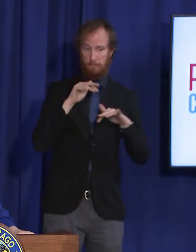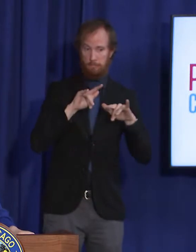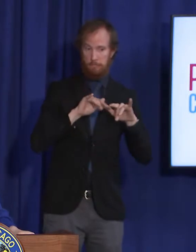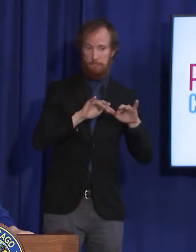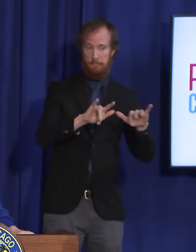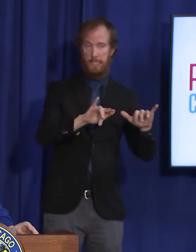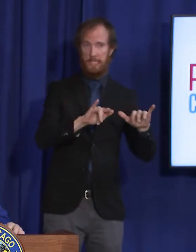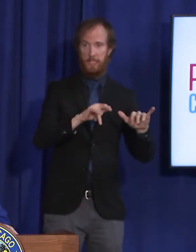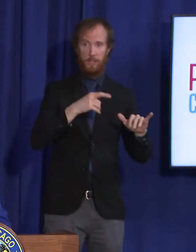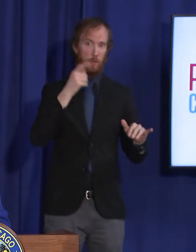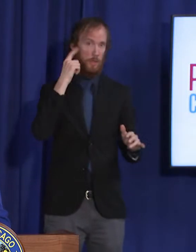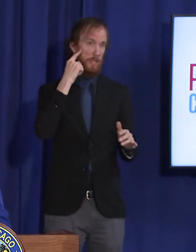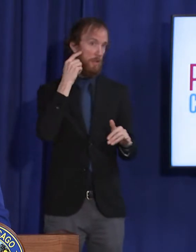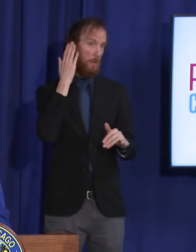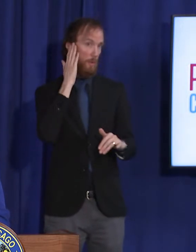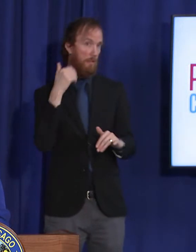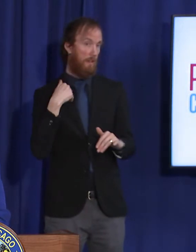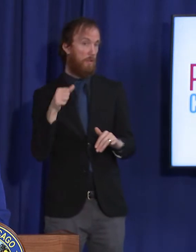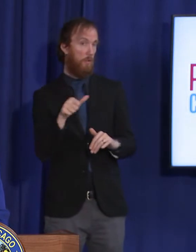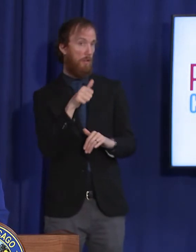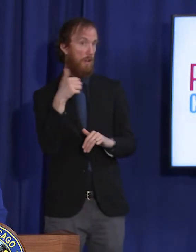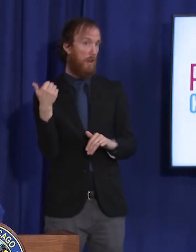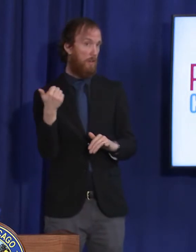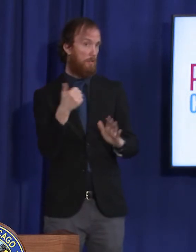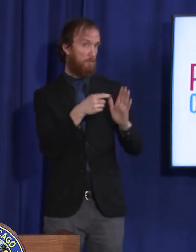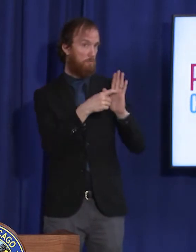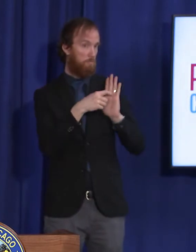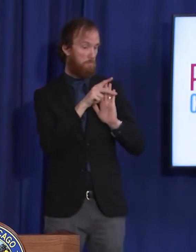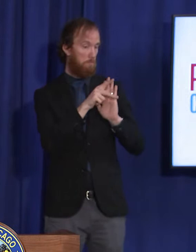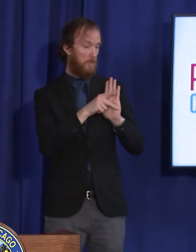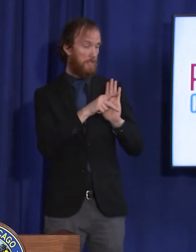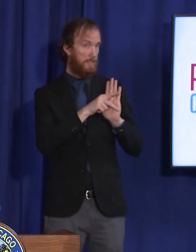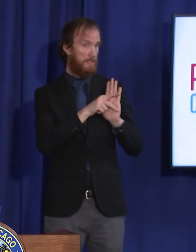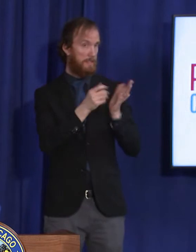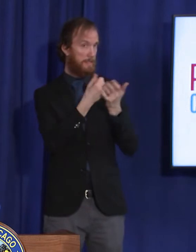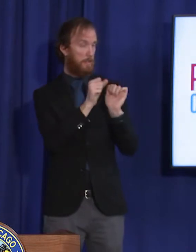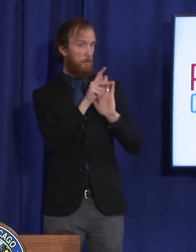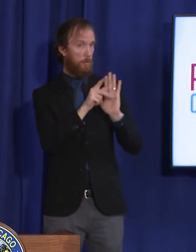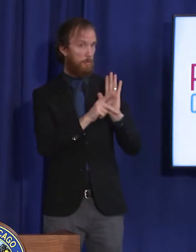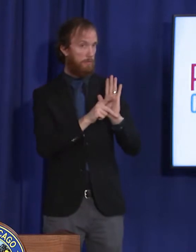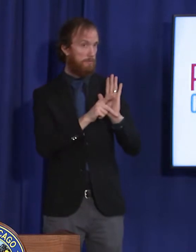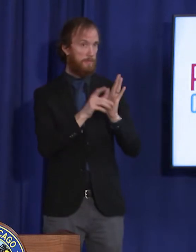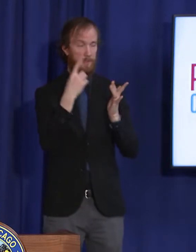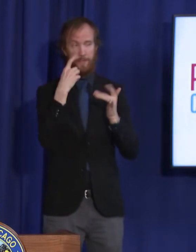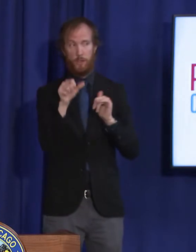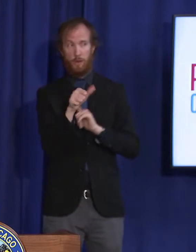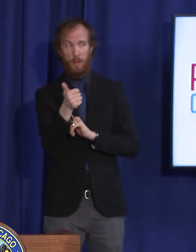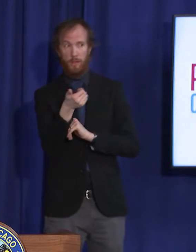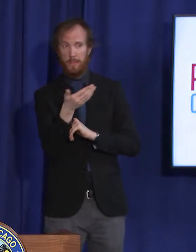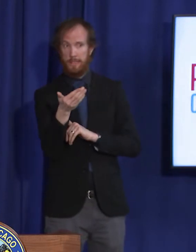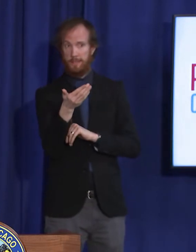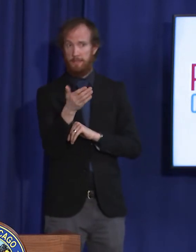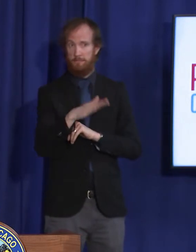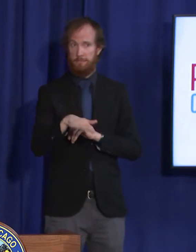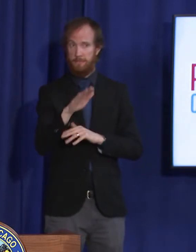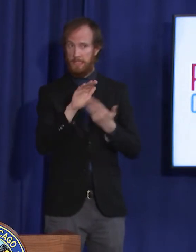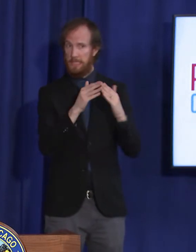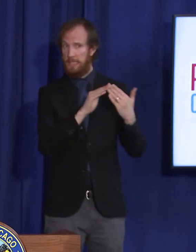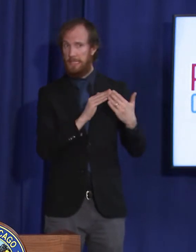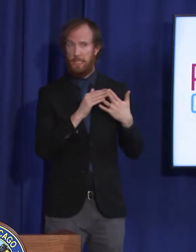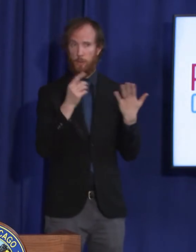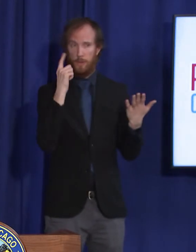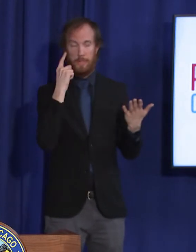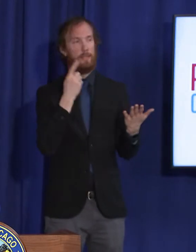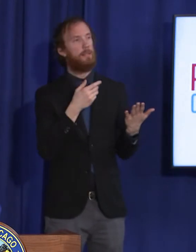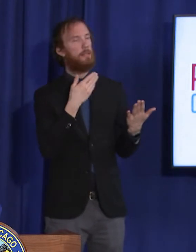other mitigations for other events, not just Lollapalooza, but as far as city requirements as that comes? So yeah, and thanks for